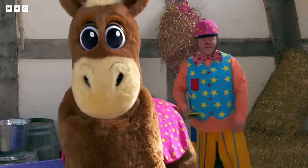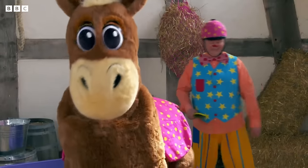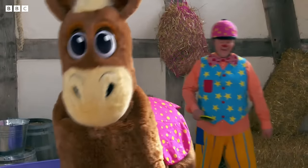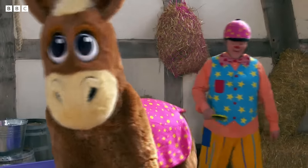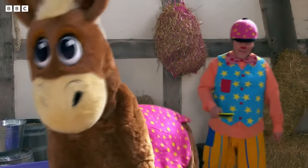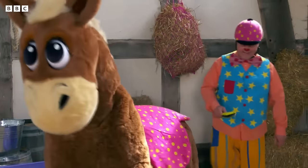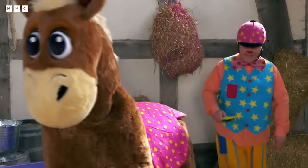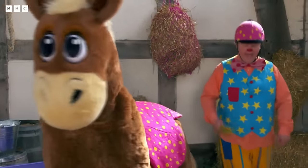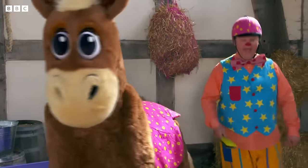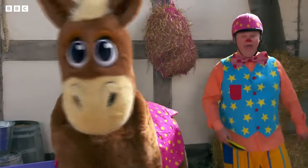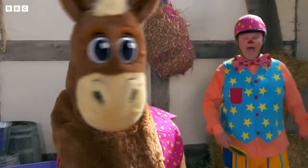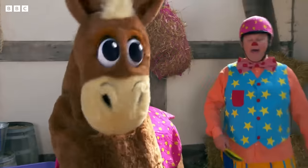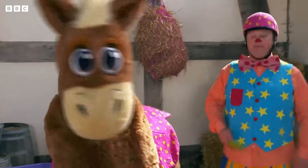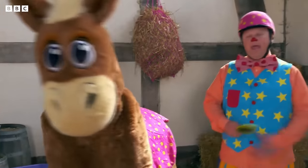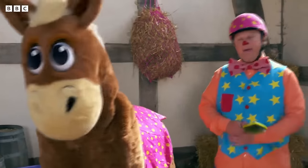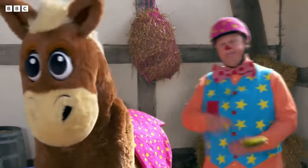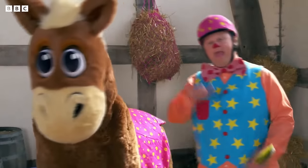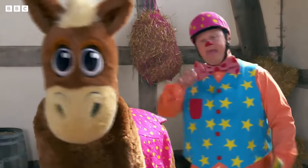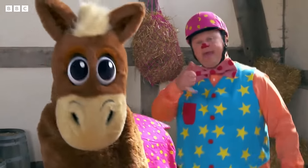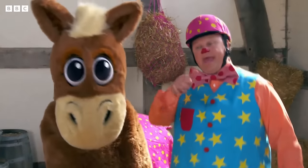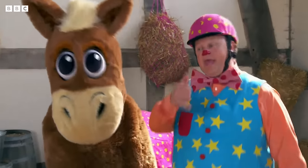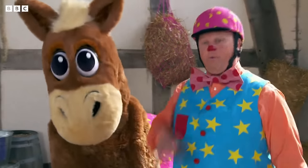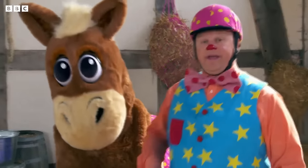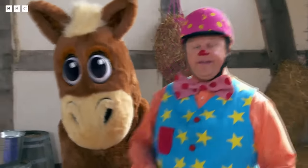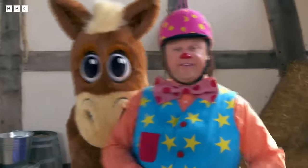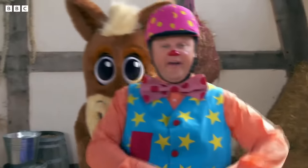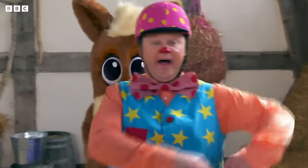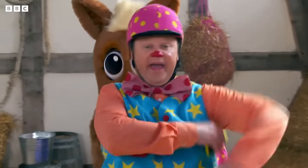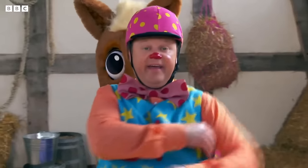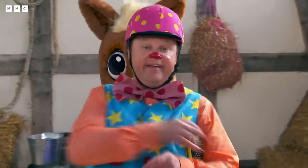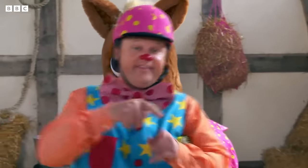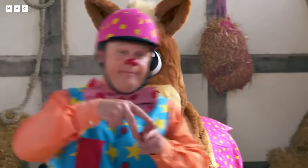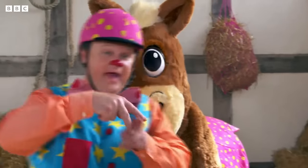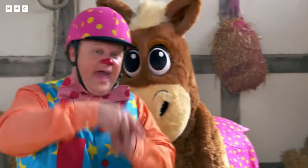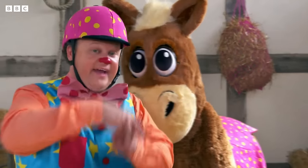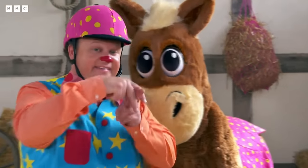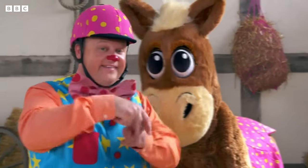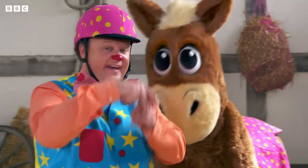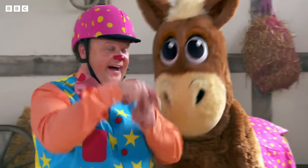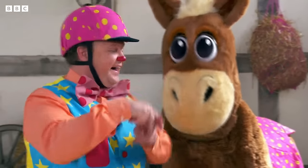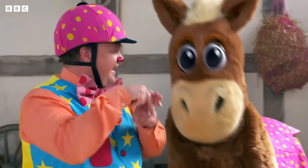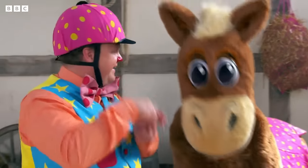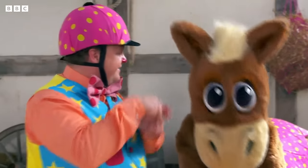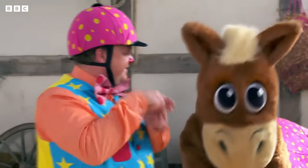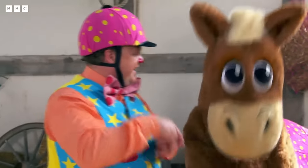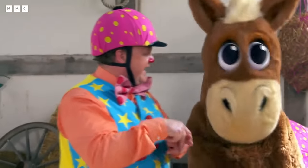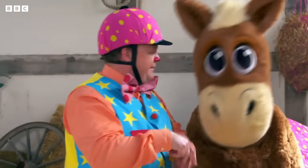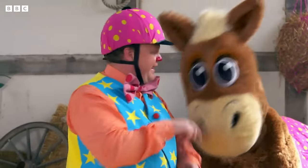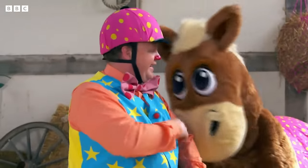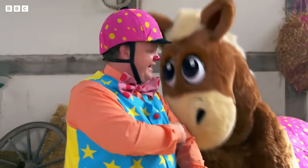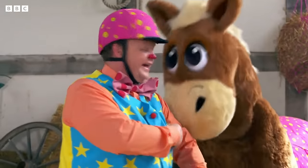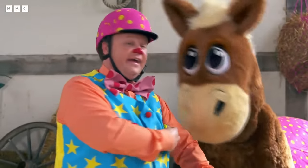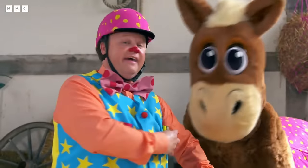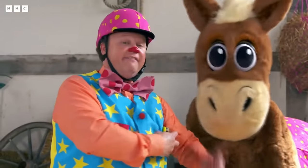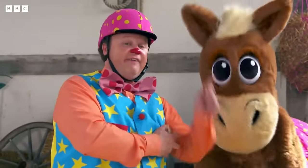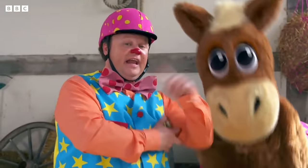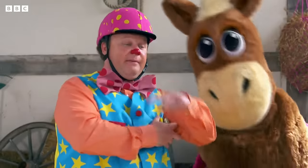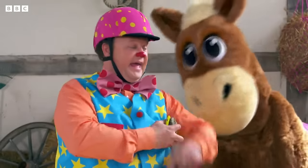All right. Maybe we could try some exercise. Come on, follow me.